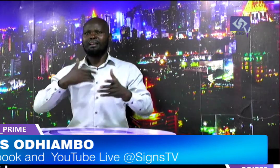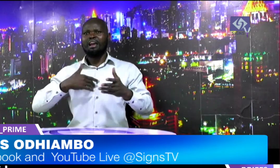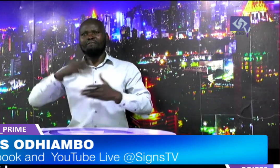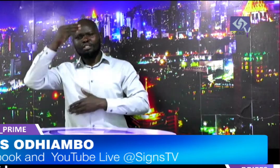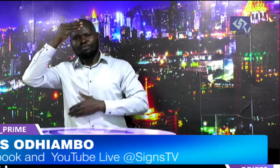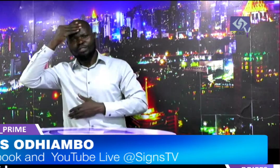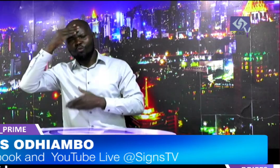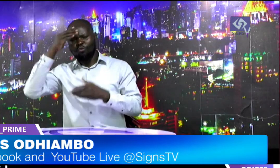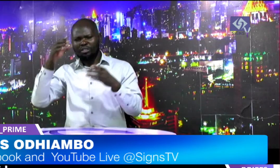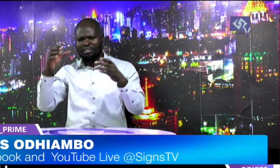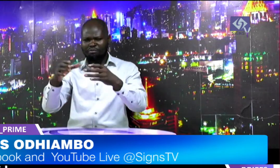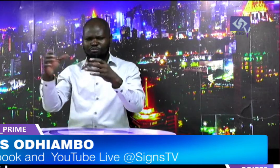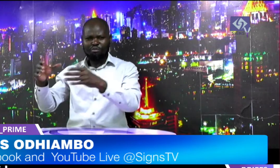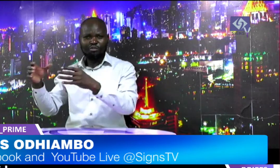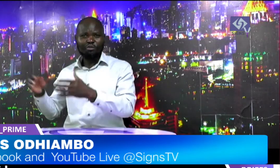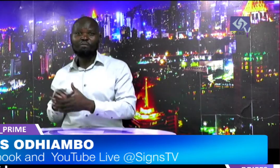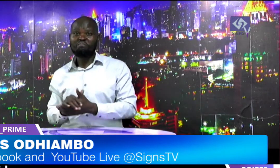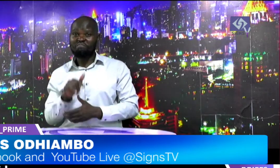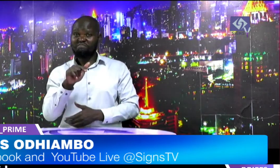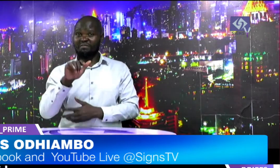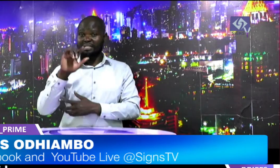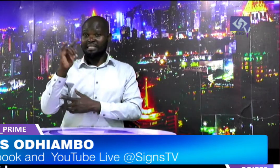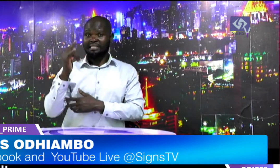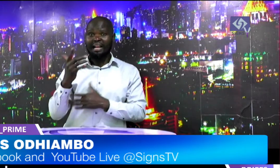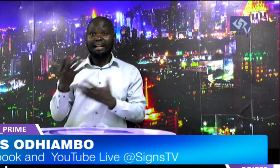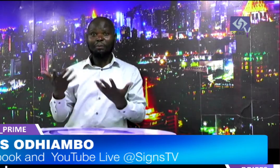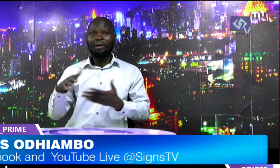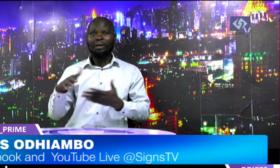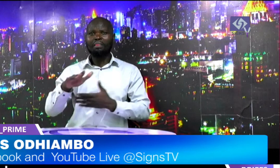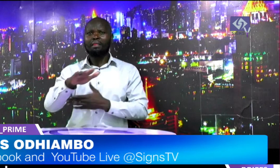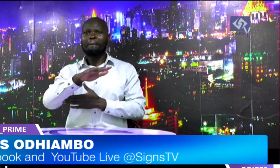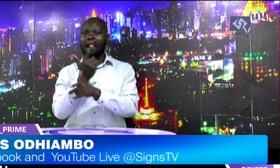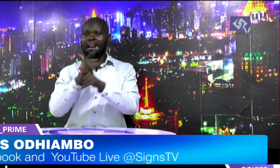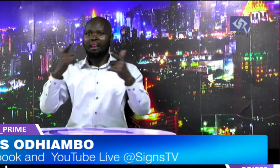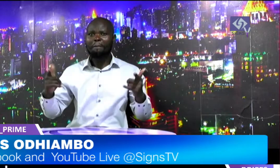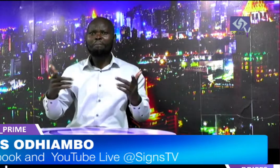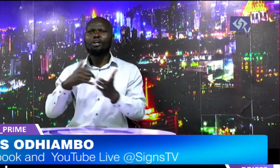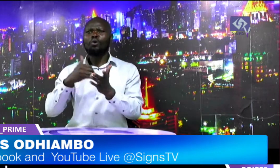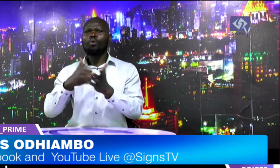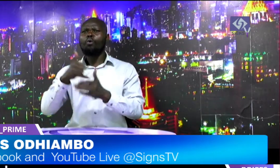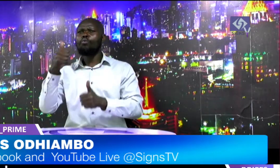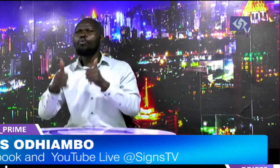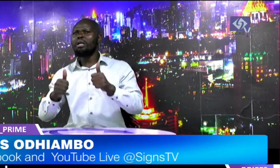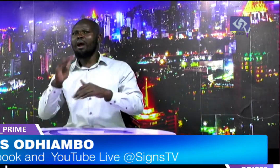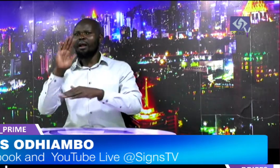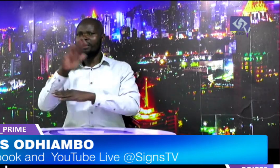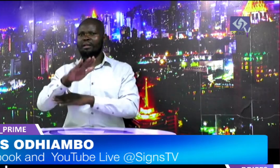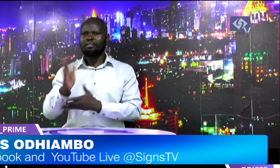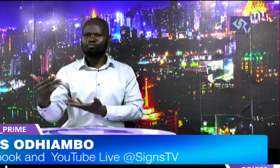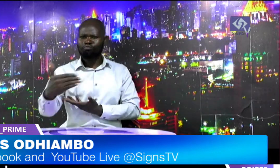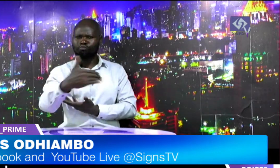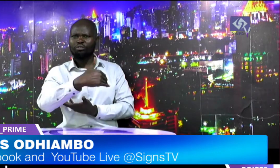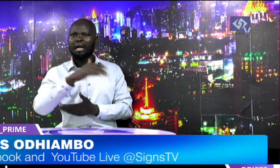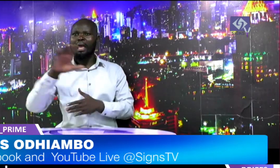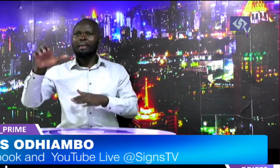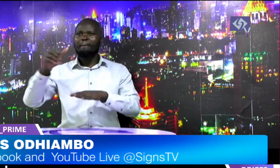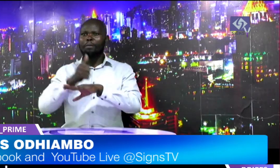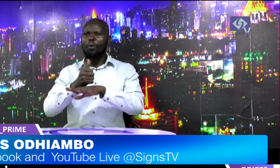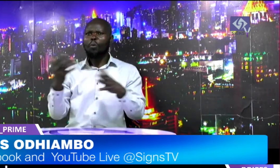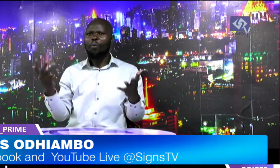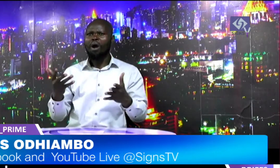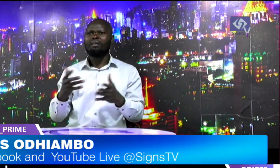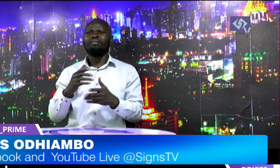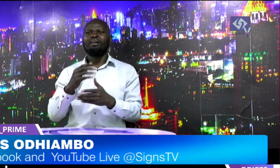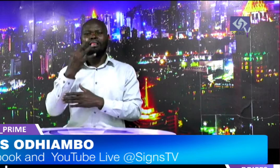partnership that will boost the education sector. Eastland Library, which boasts a collection of approximately 3,000 books